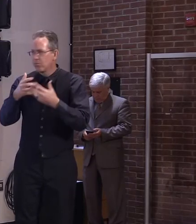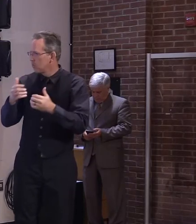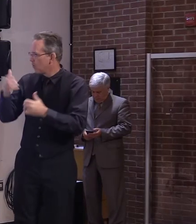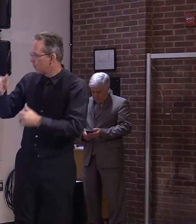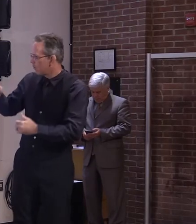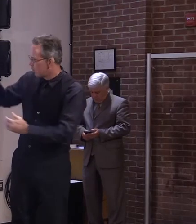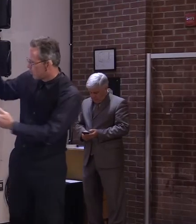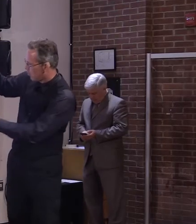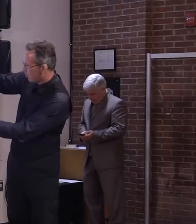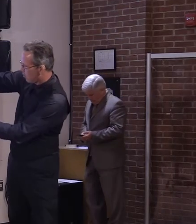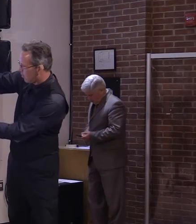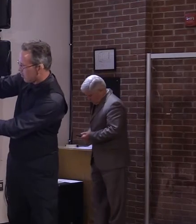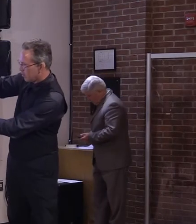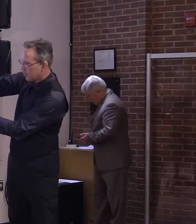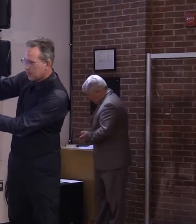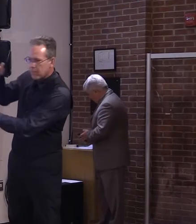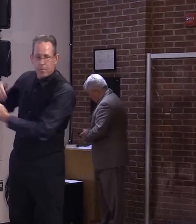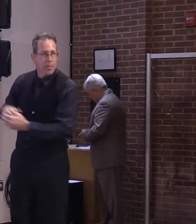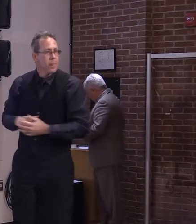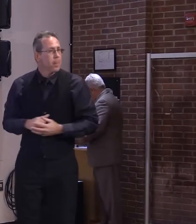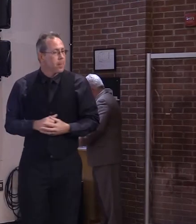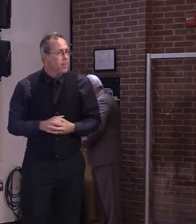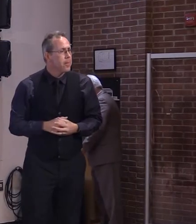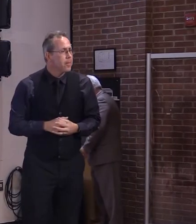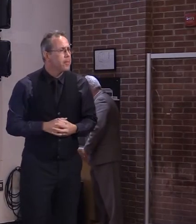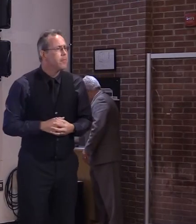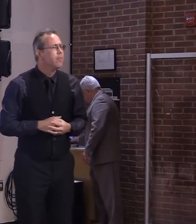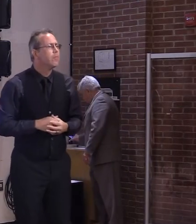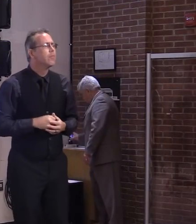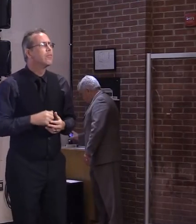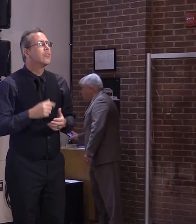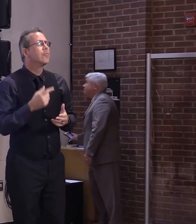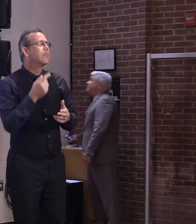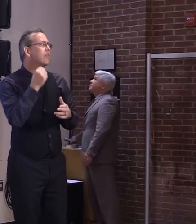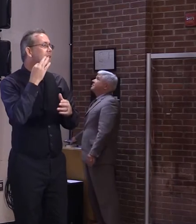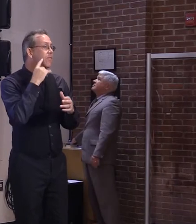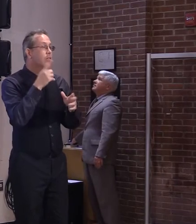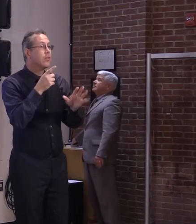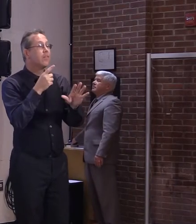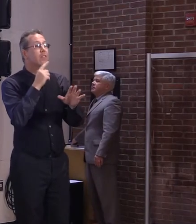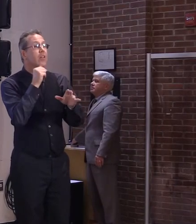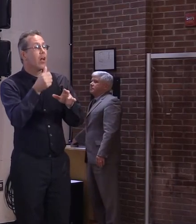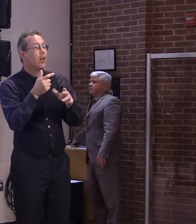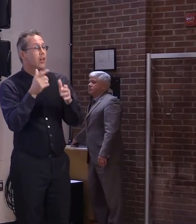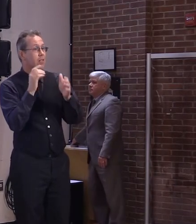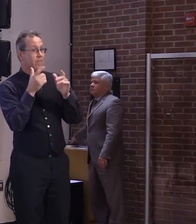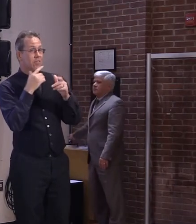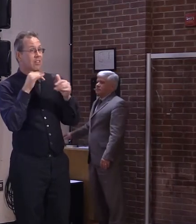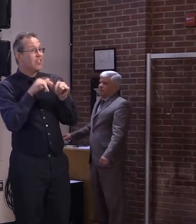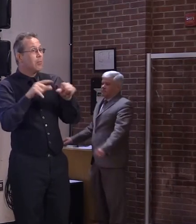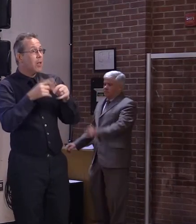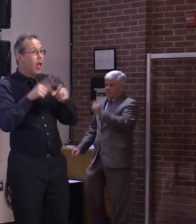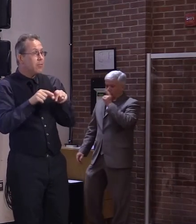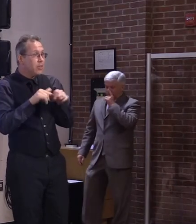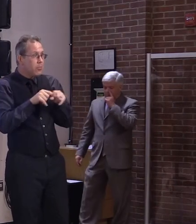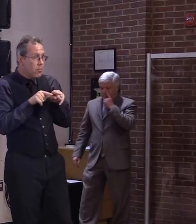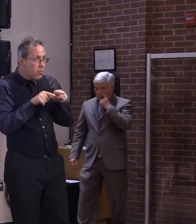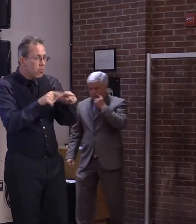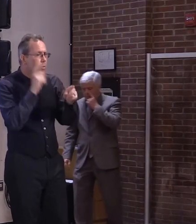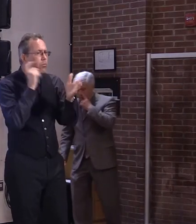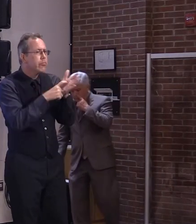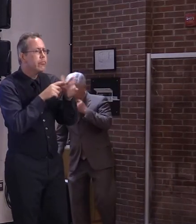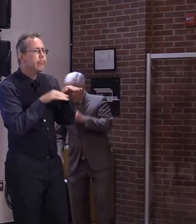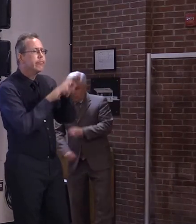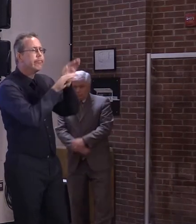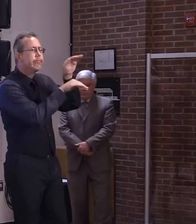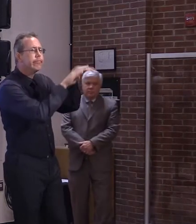before that rise. And then you can see them rising along sort of similar time trajectories. So it was really just to compare apples to apples and put them on the same